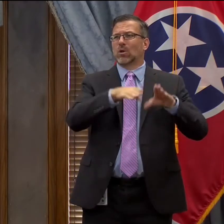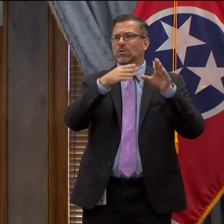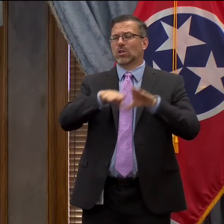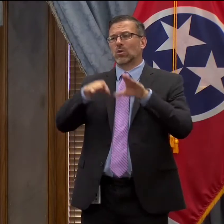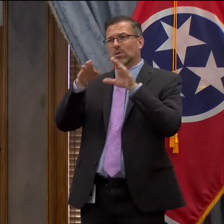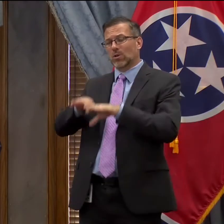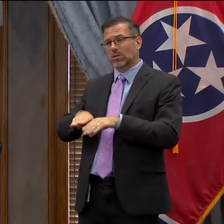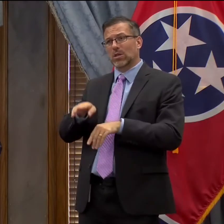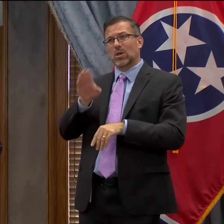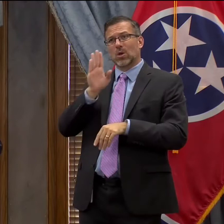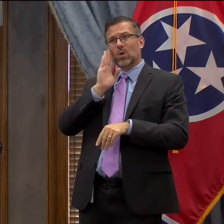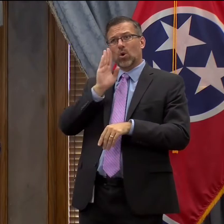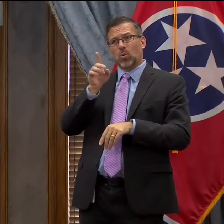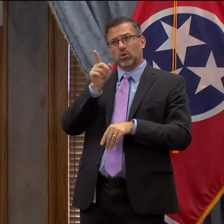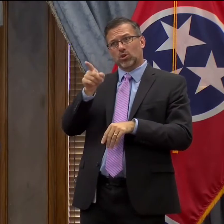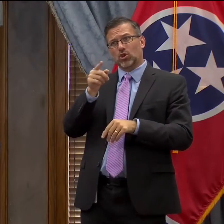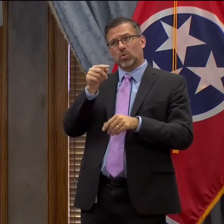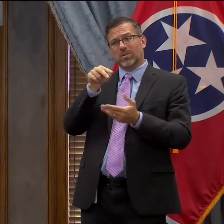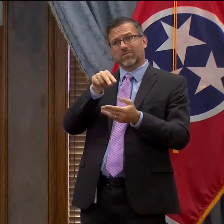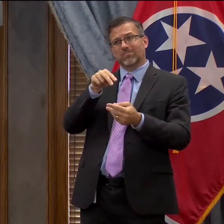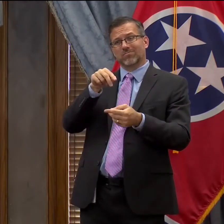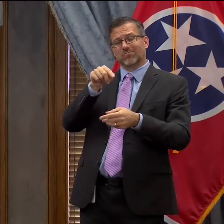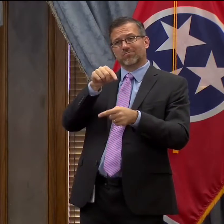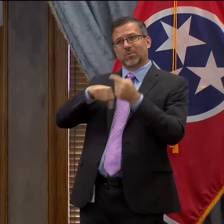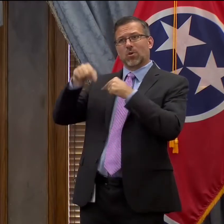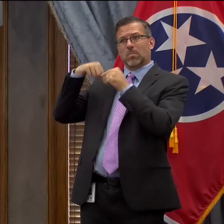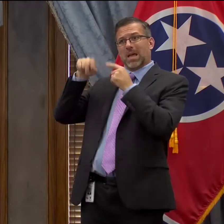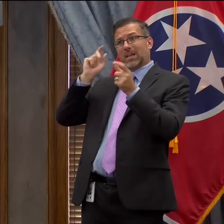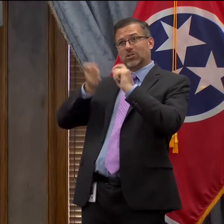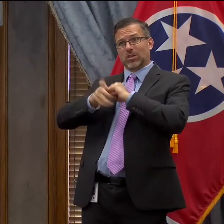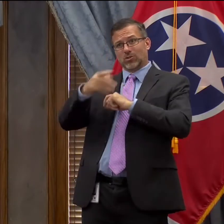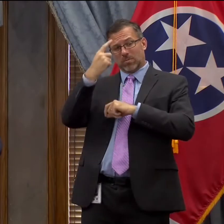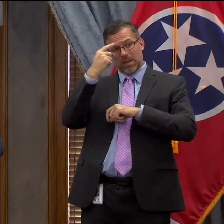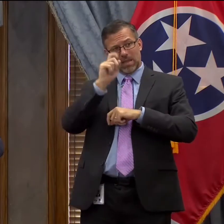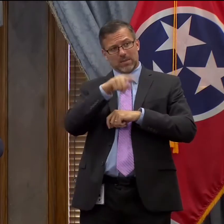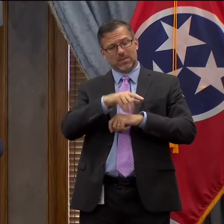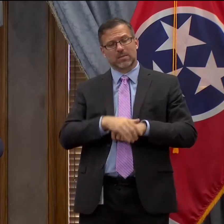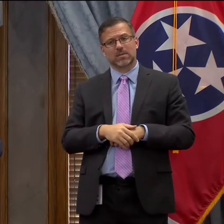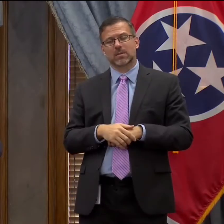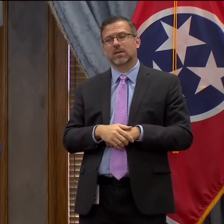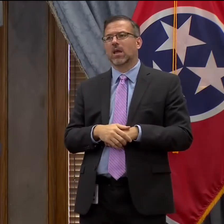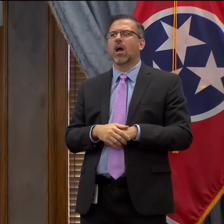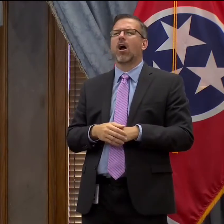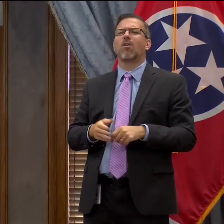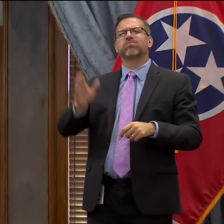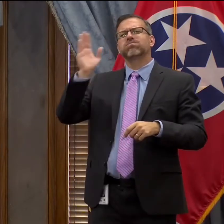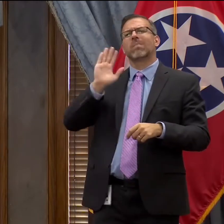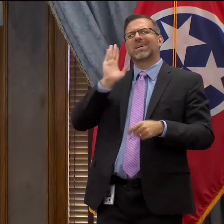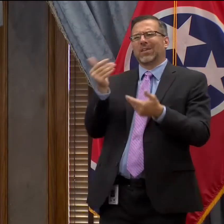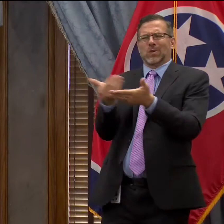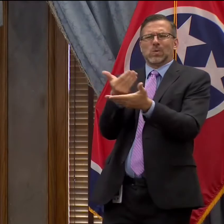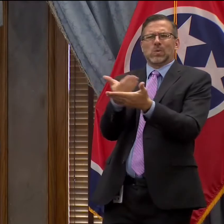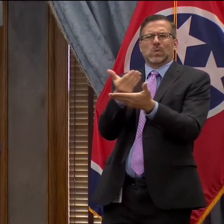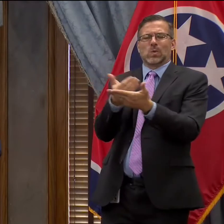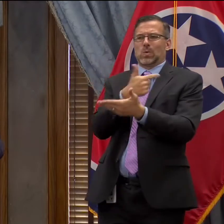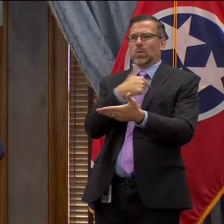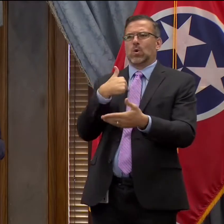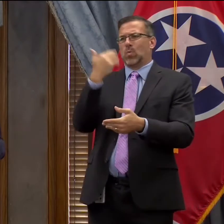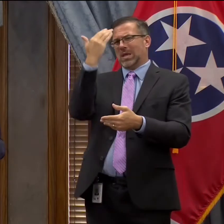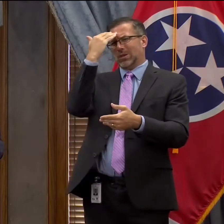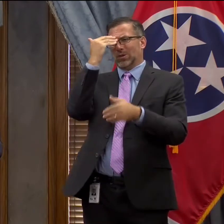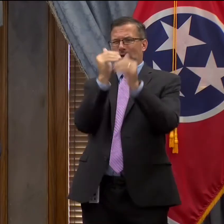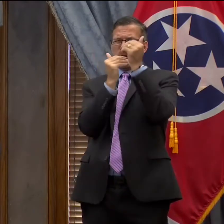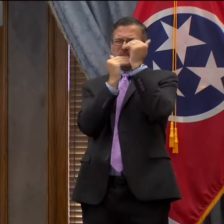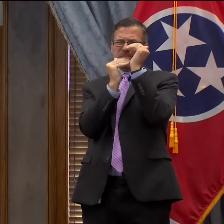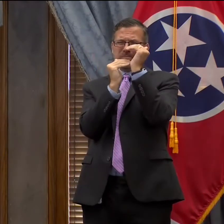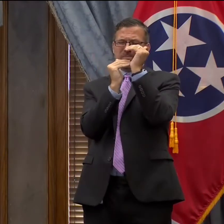different? You know, I think there were a lot of things that we did not know. We know so much more now. That's the reason. So there were a lot of things we